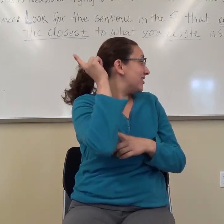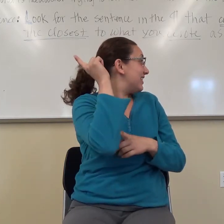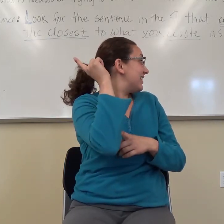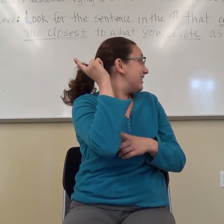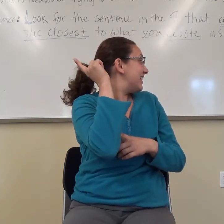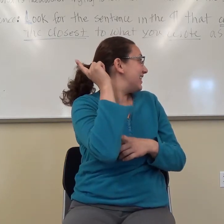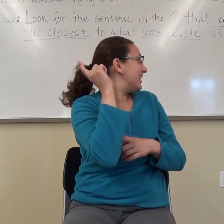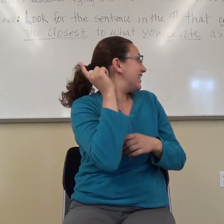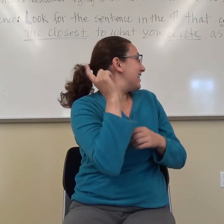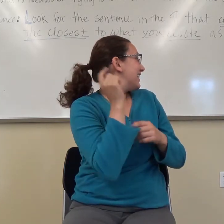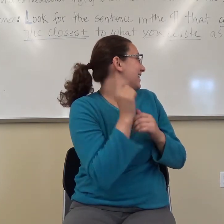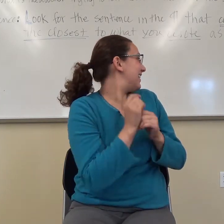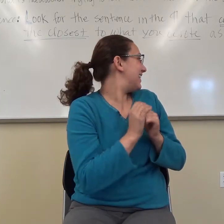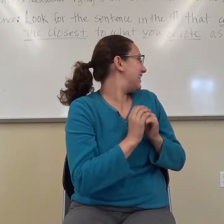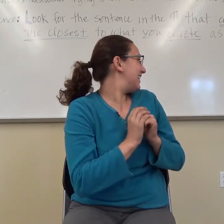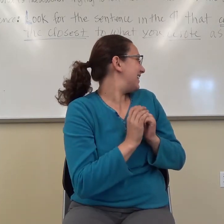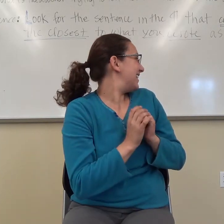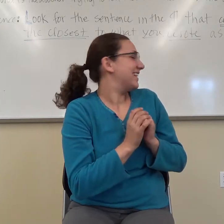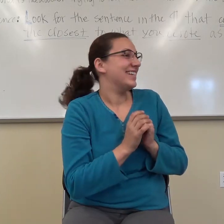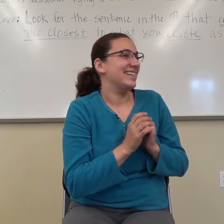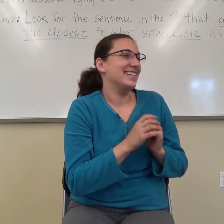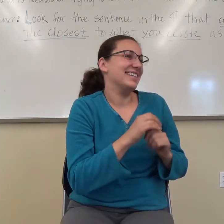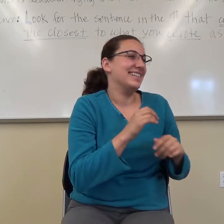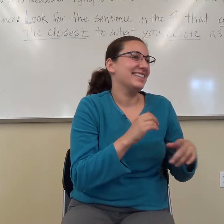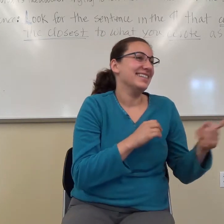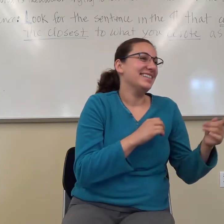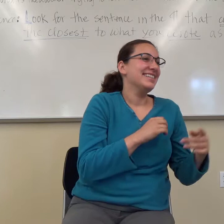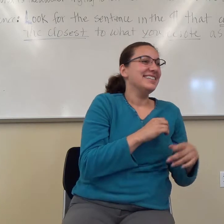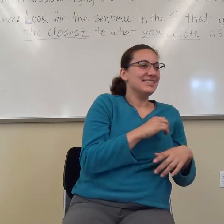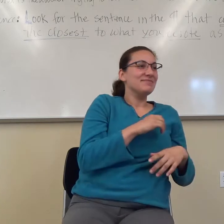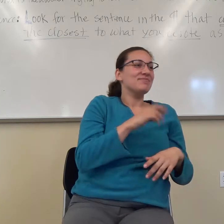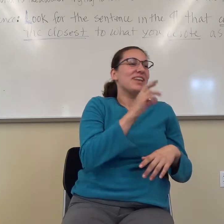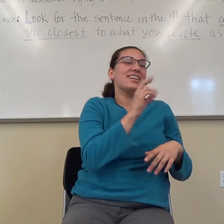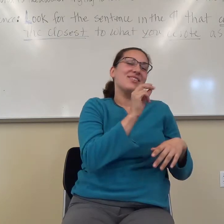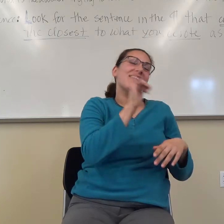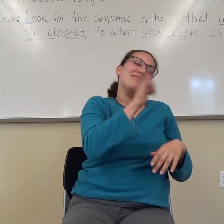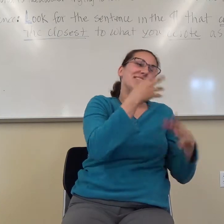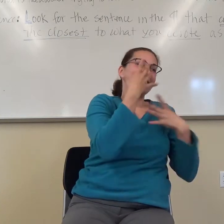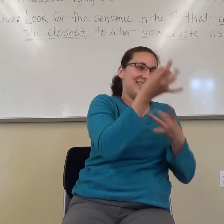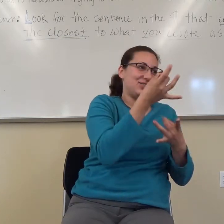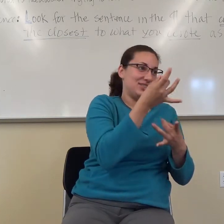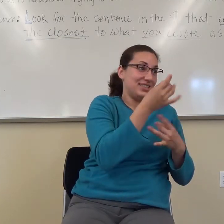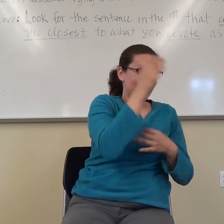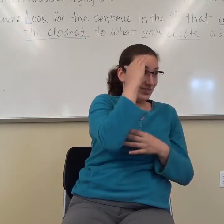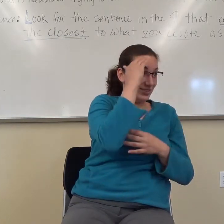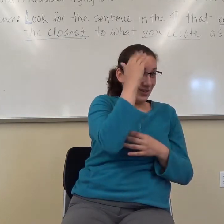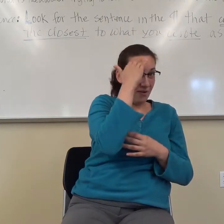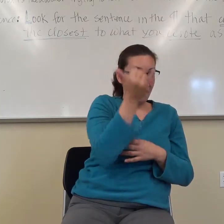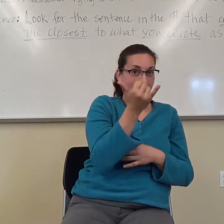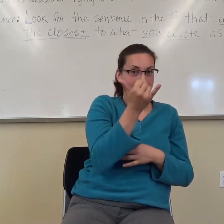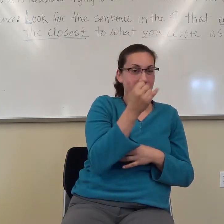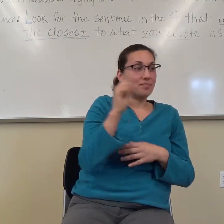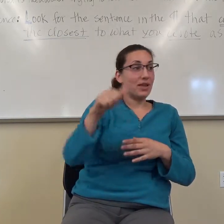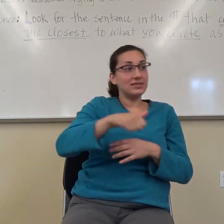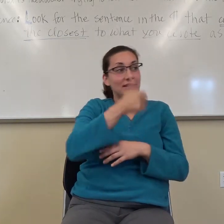chocolate. now that's an interest, but that's, okay, no, but that's interesting because there's another one that you